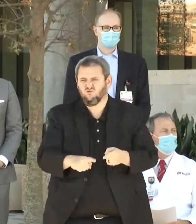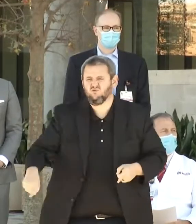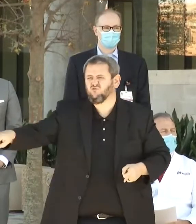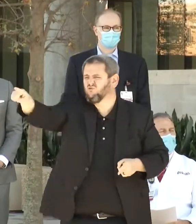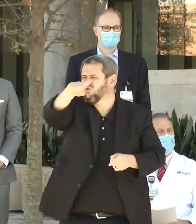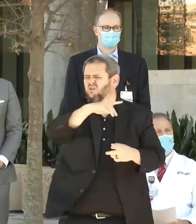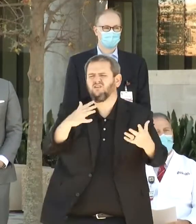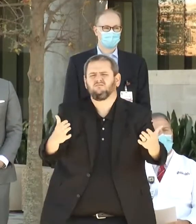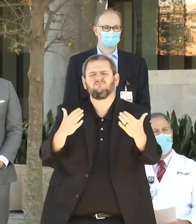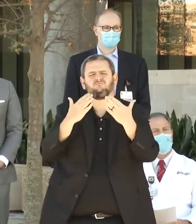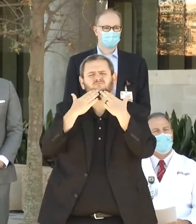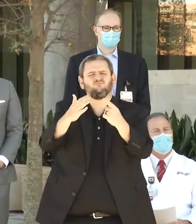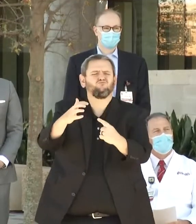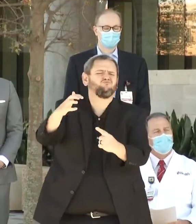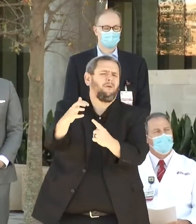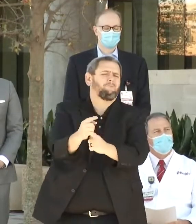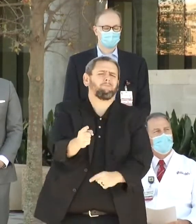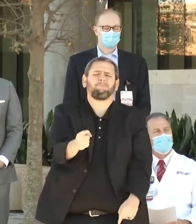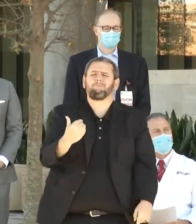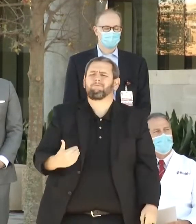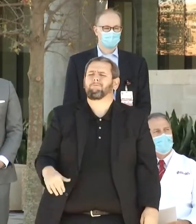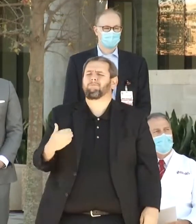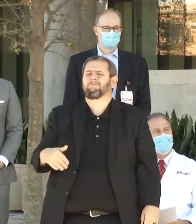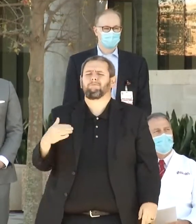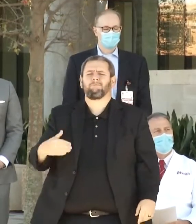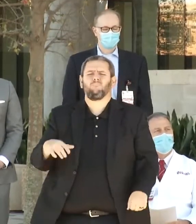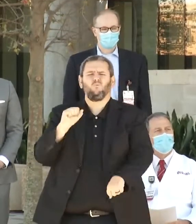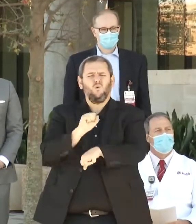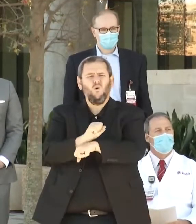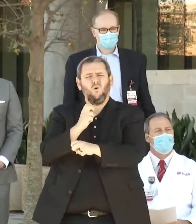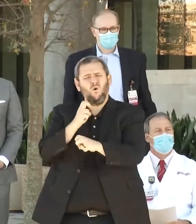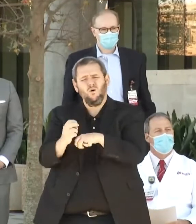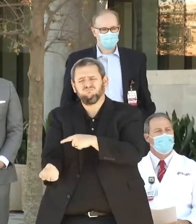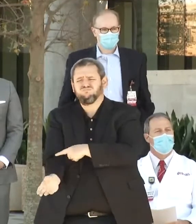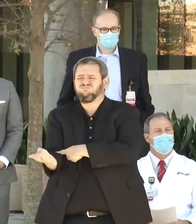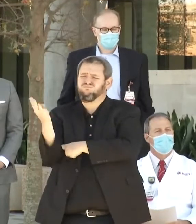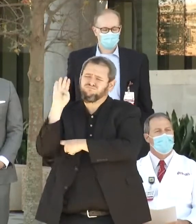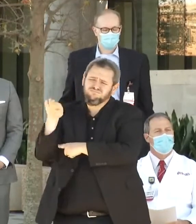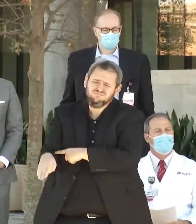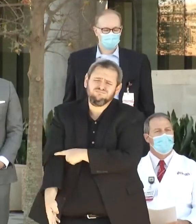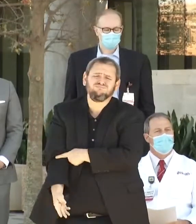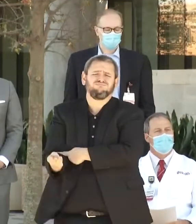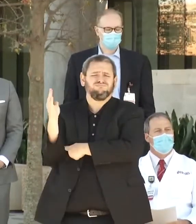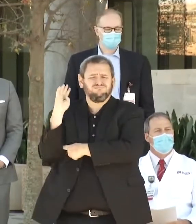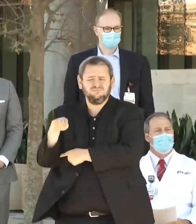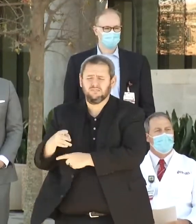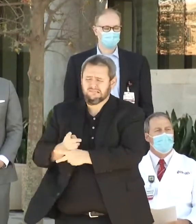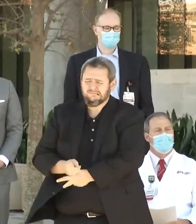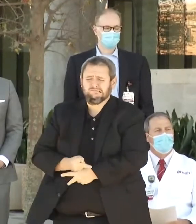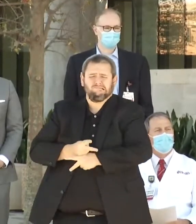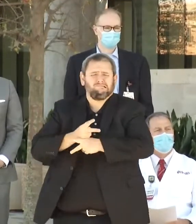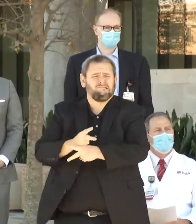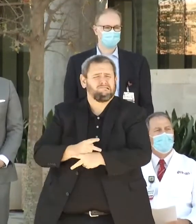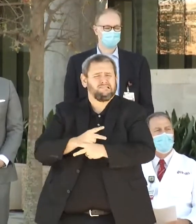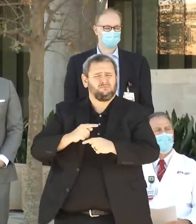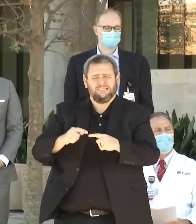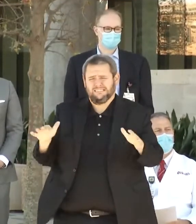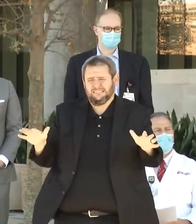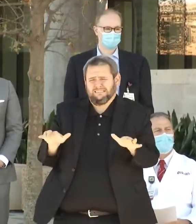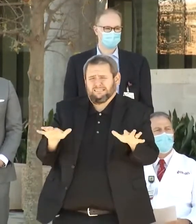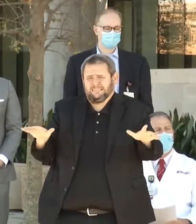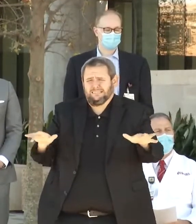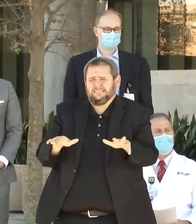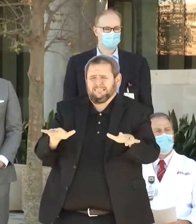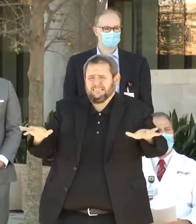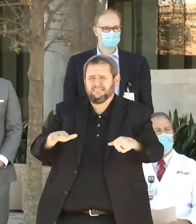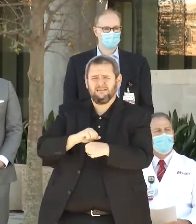hard work in taking care of Oklahomans. I know it's tough right now. I know that you're working long